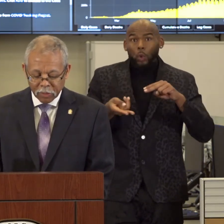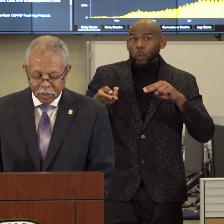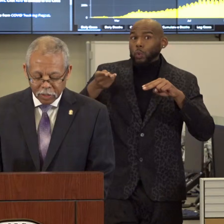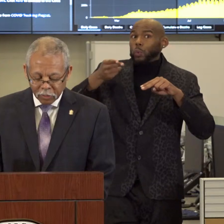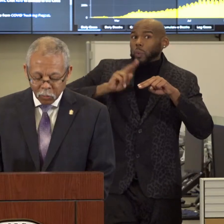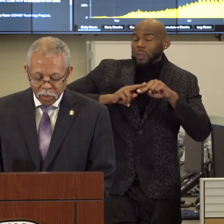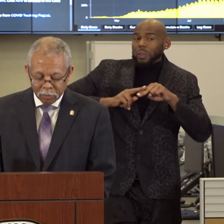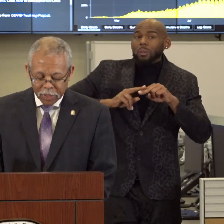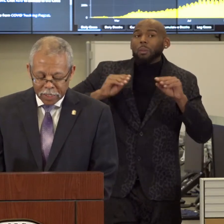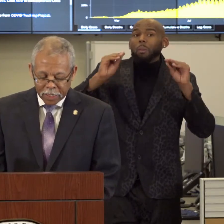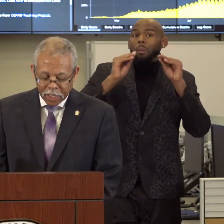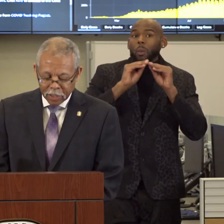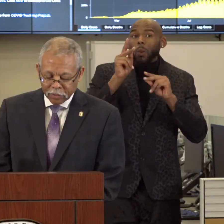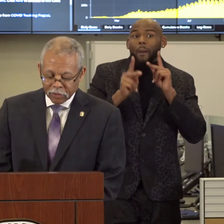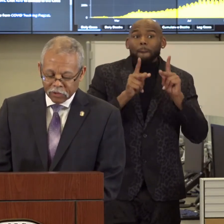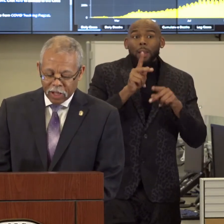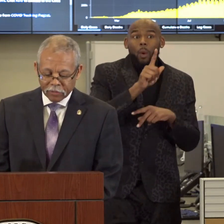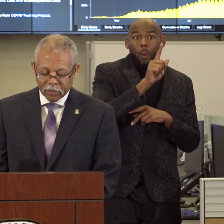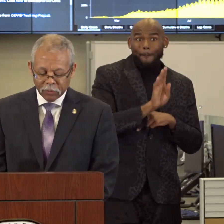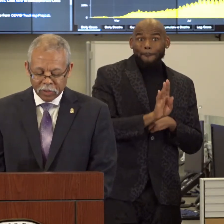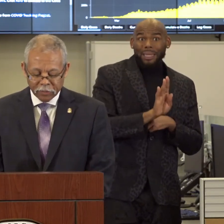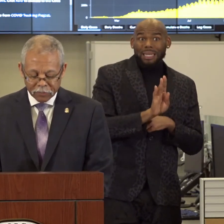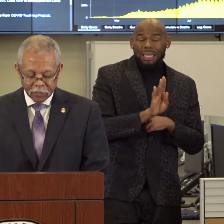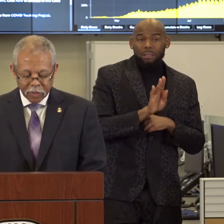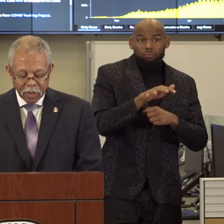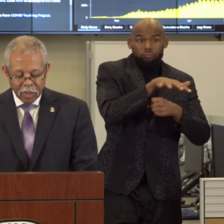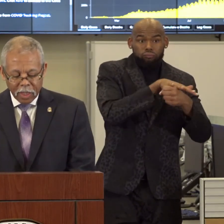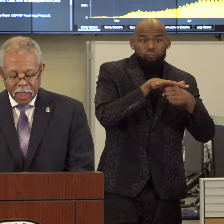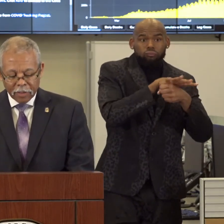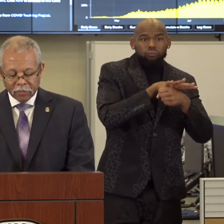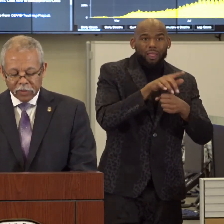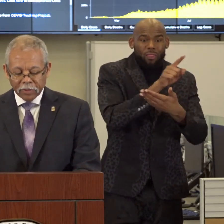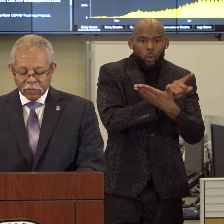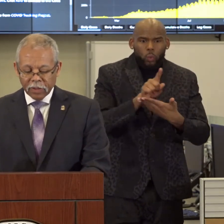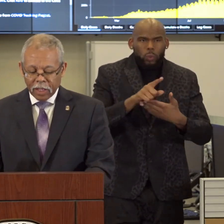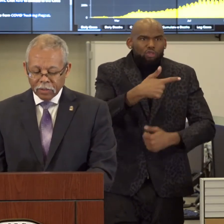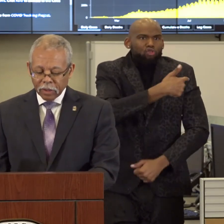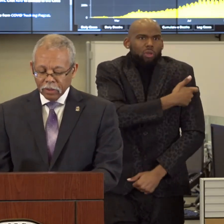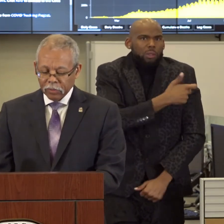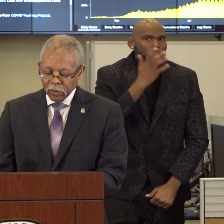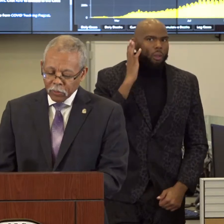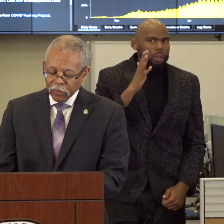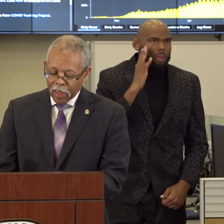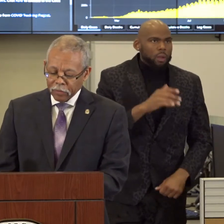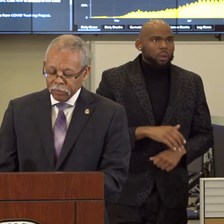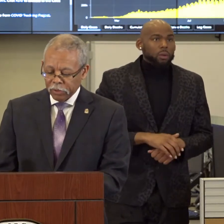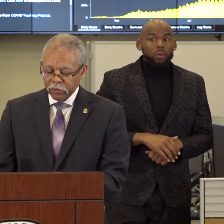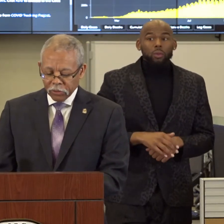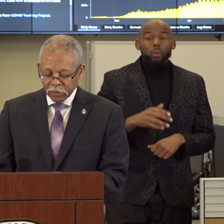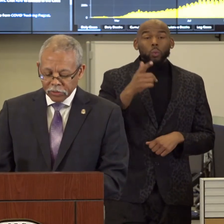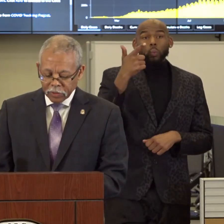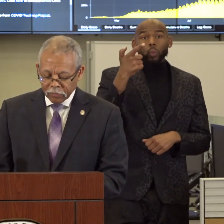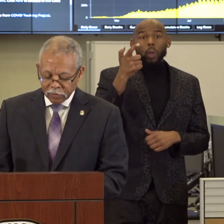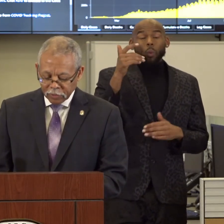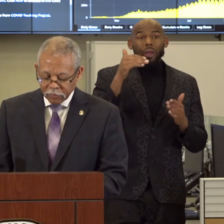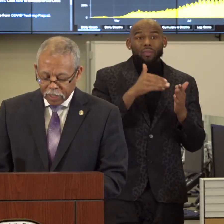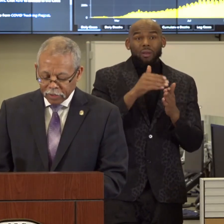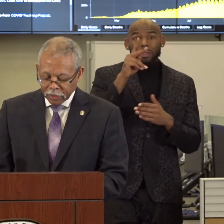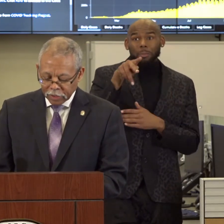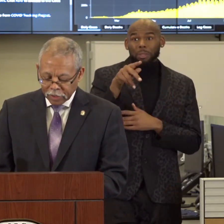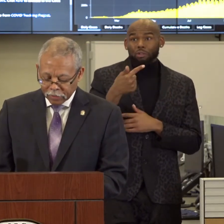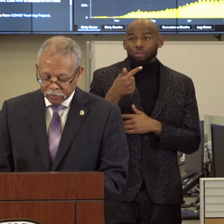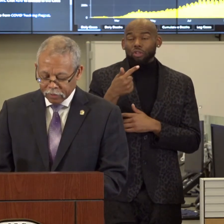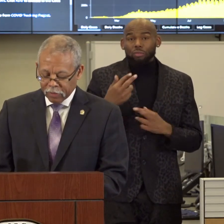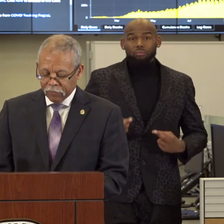more people in 1B get their shots this week. As of yesterday, nearly 21,000 Prince Georgians have received